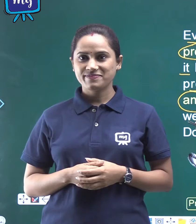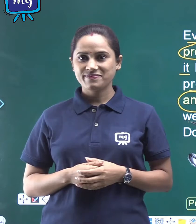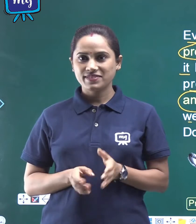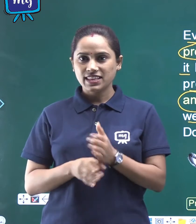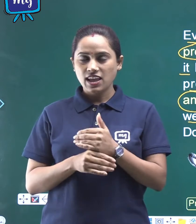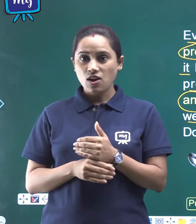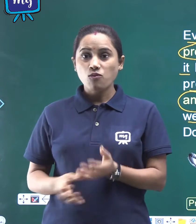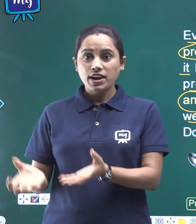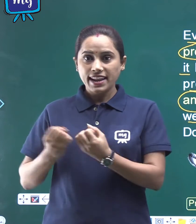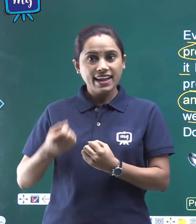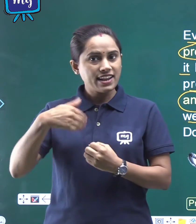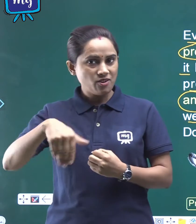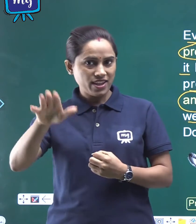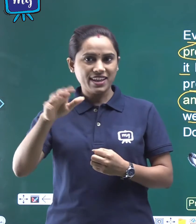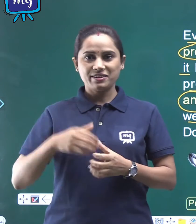were taken away